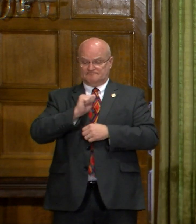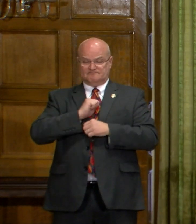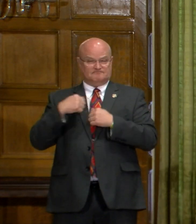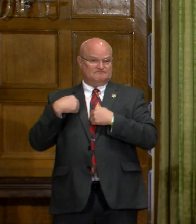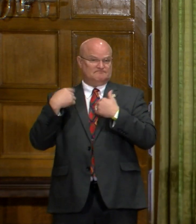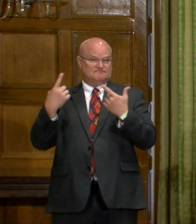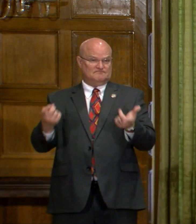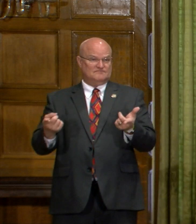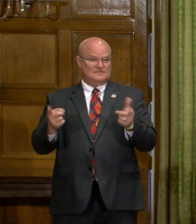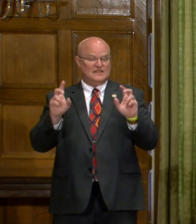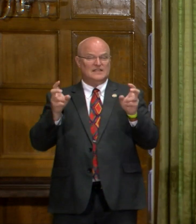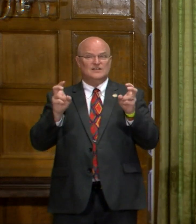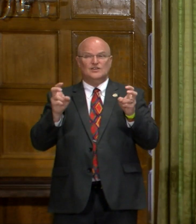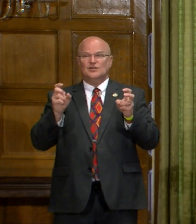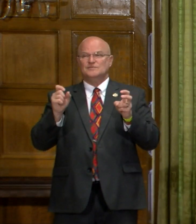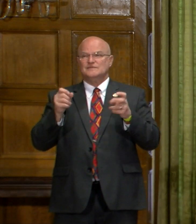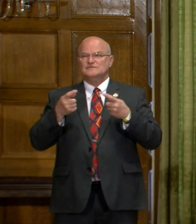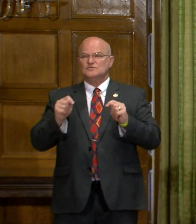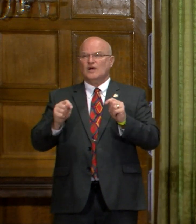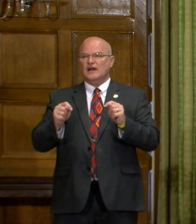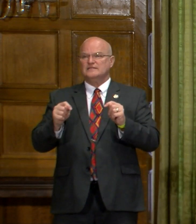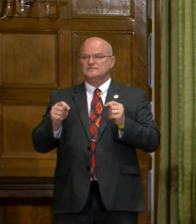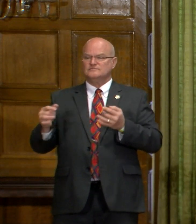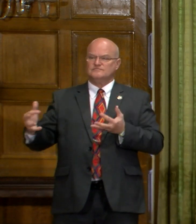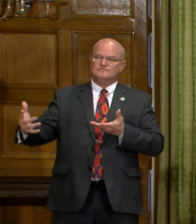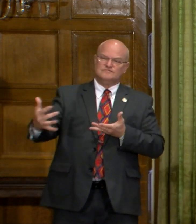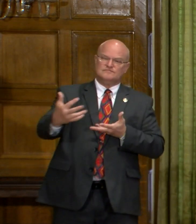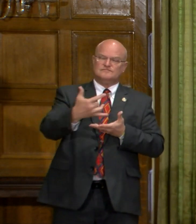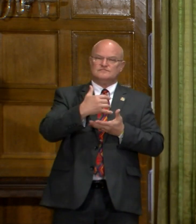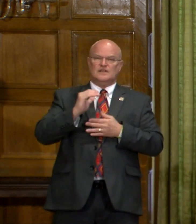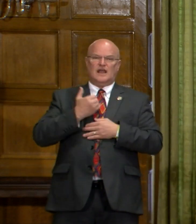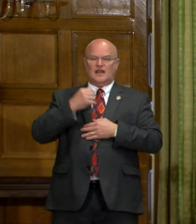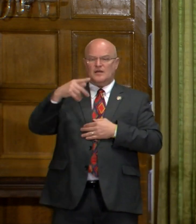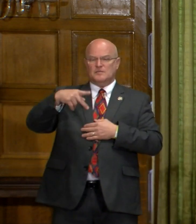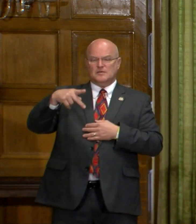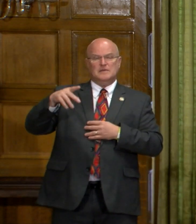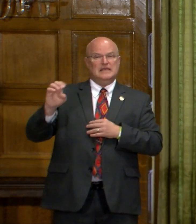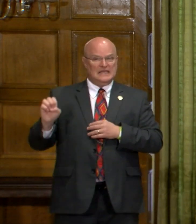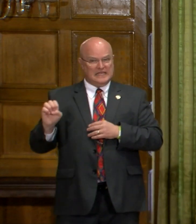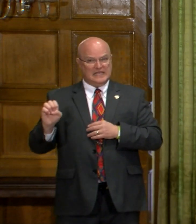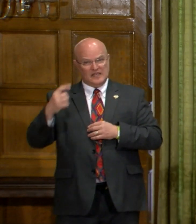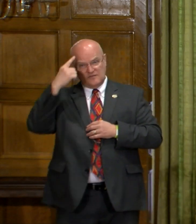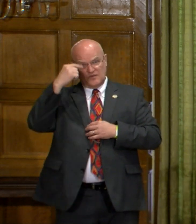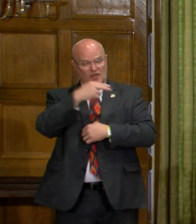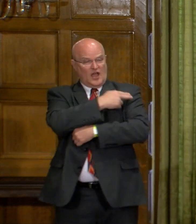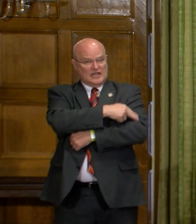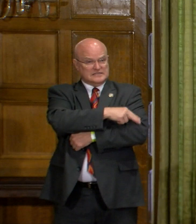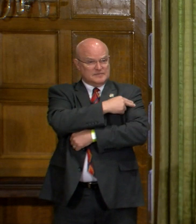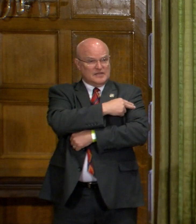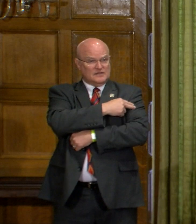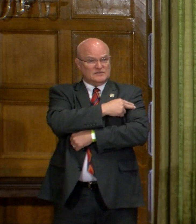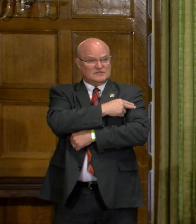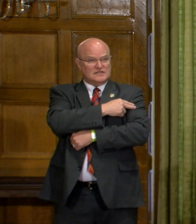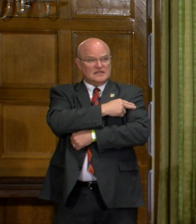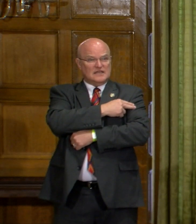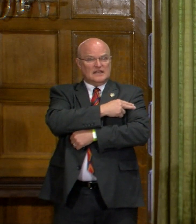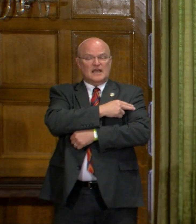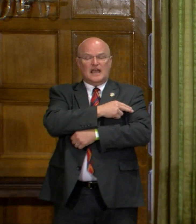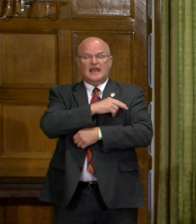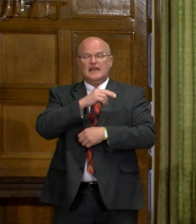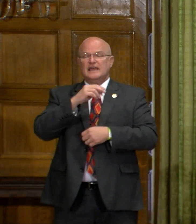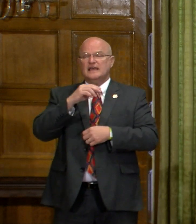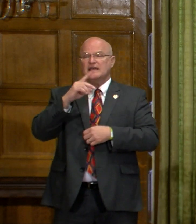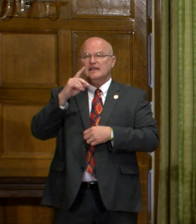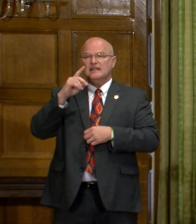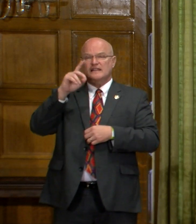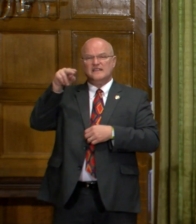own, in terms of trying to round up our PPE for our hospitals. They've been a backstop for us,